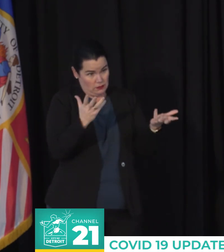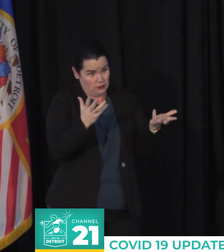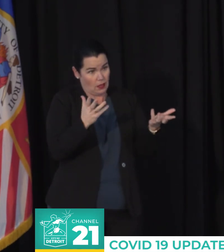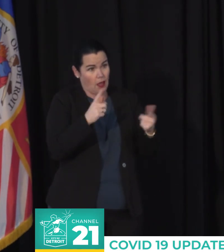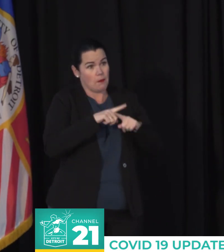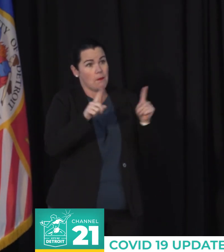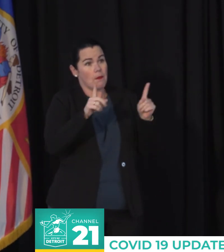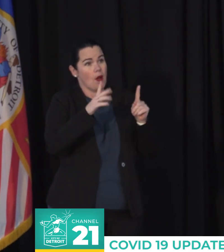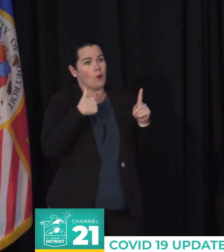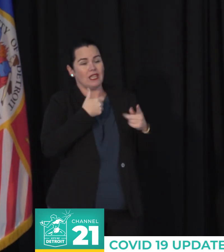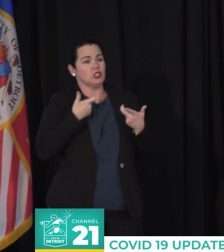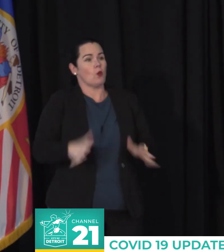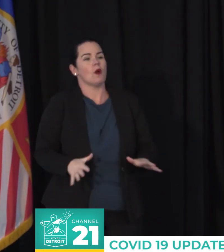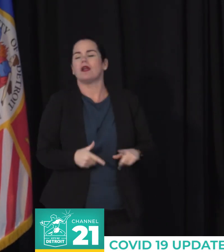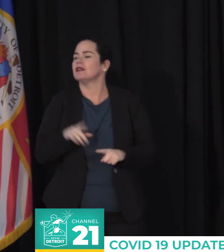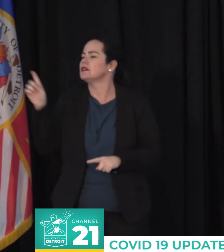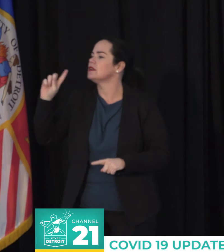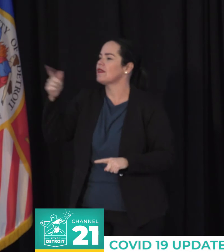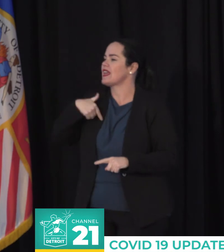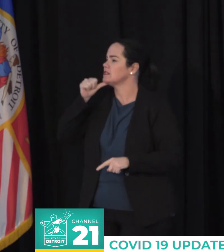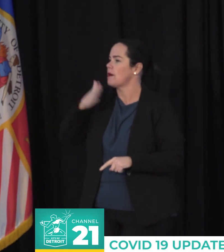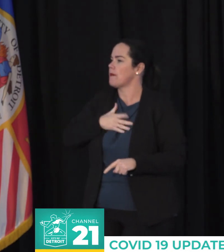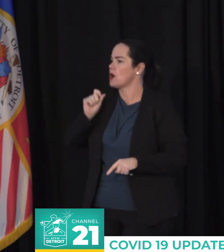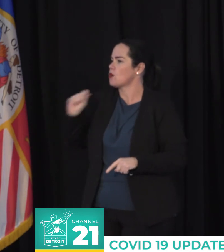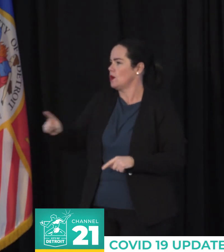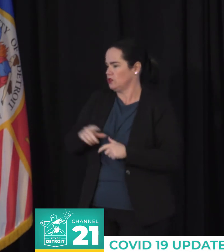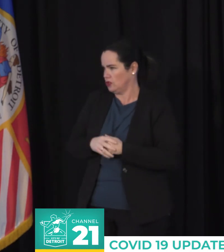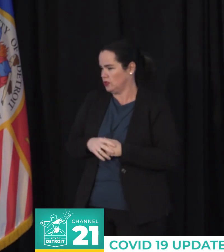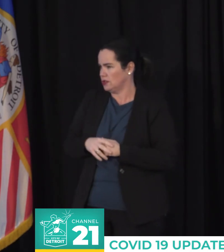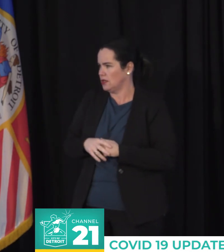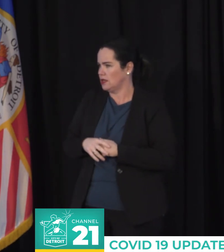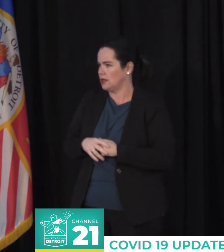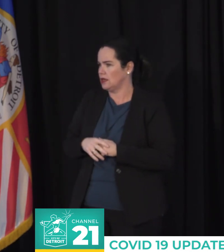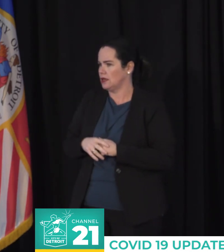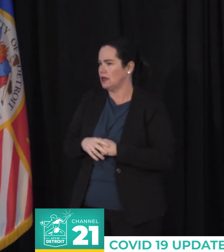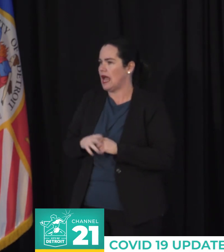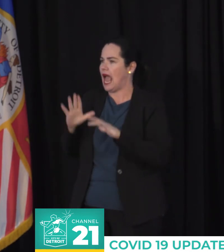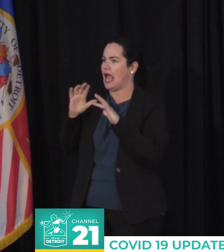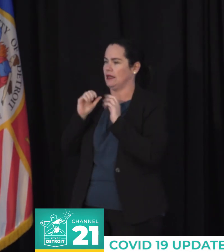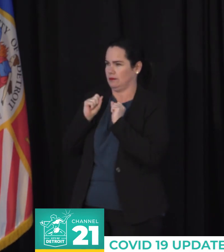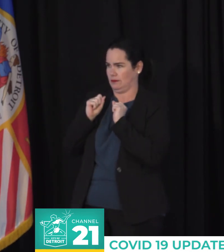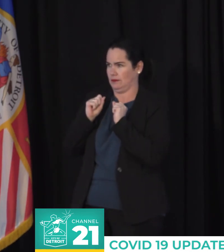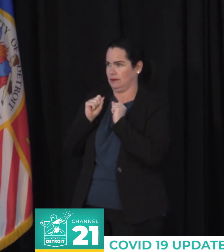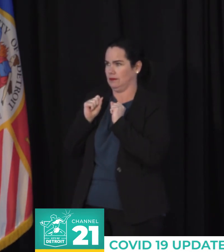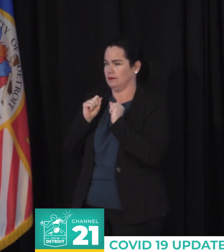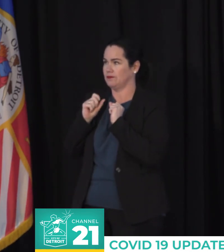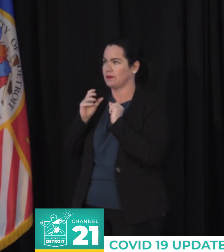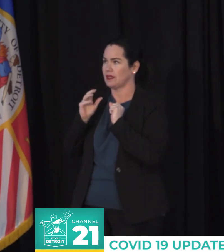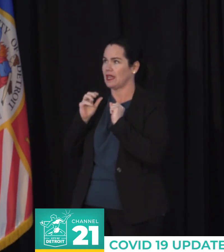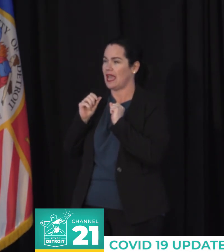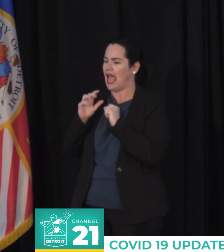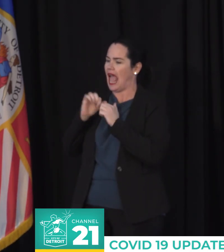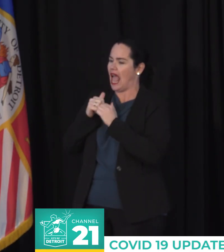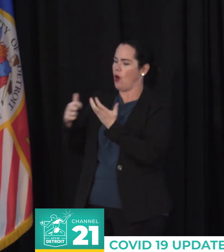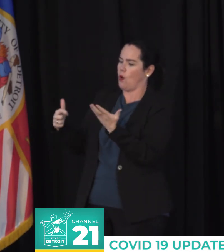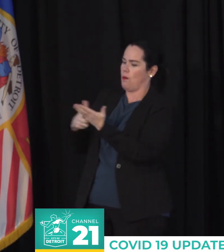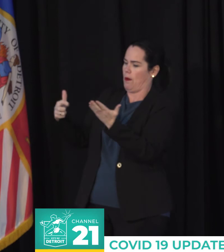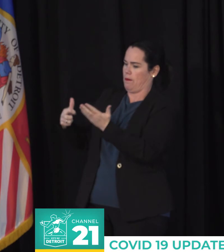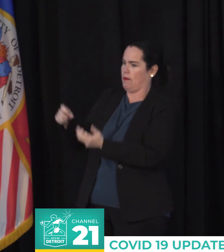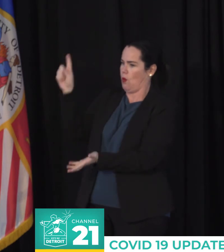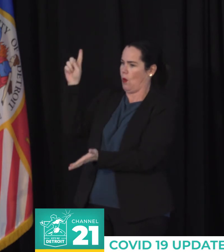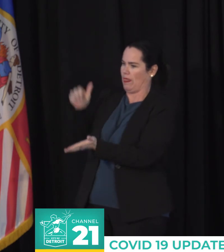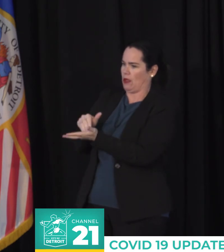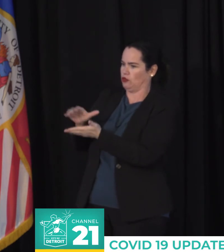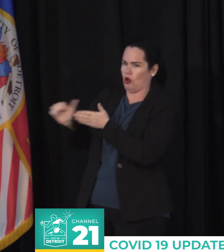do. That's not the question. The question is, how can you, in reality, you give somebody a ticket for a